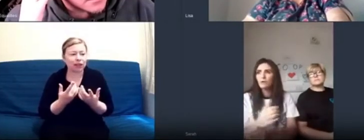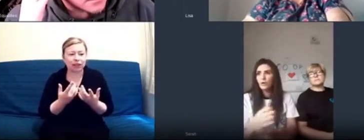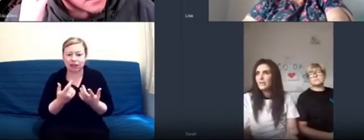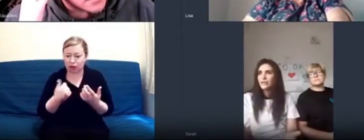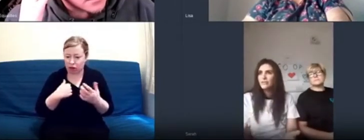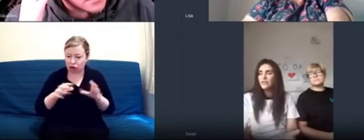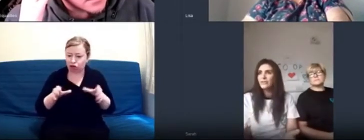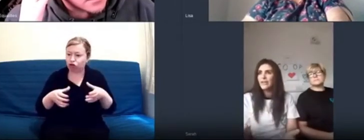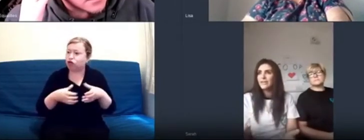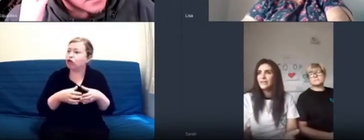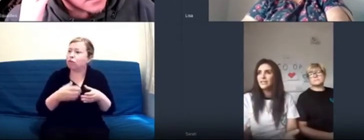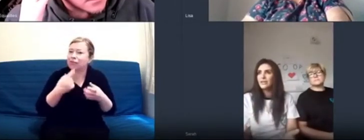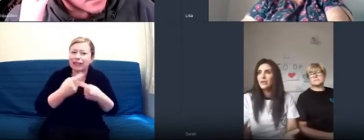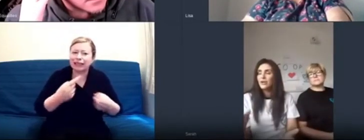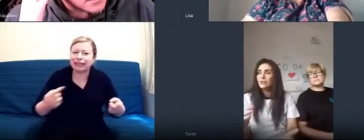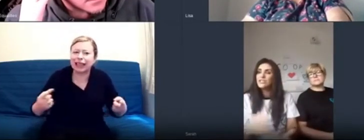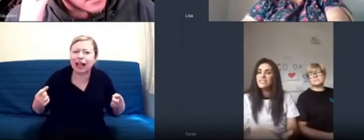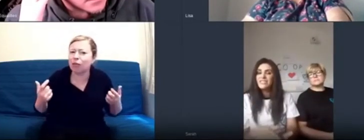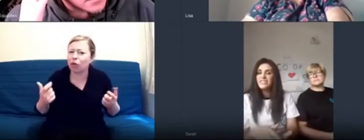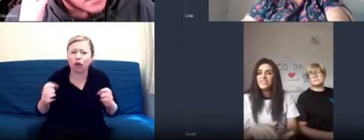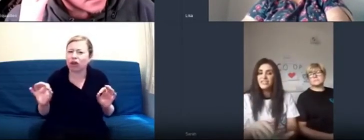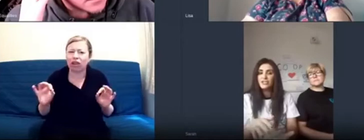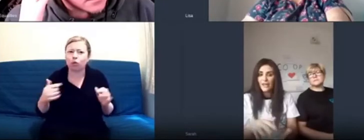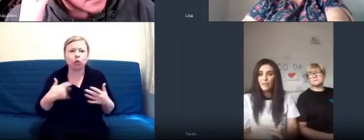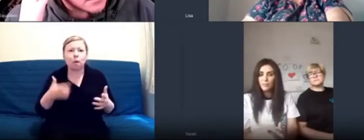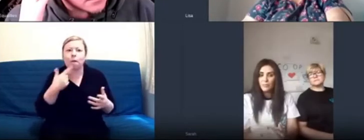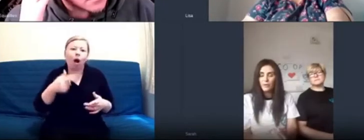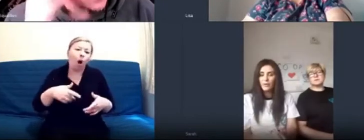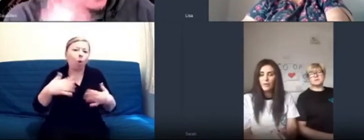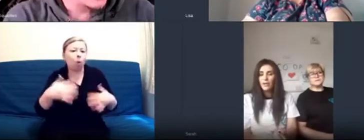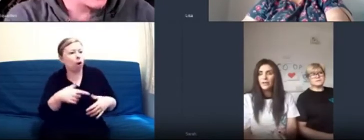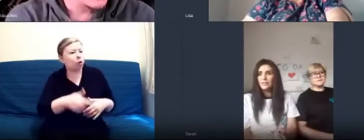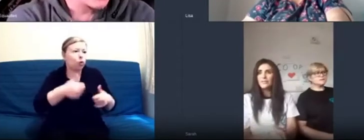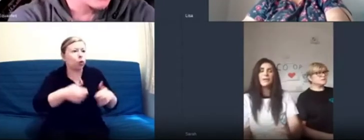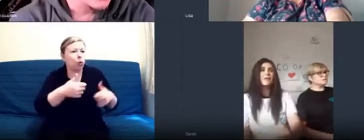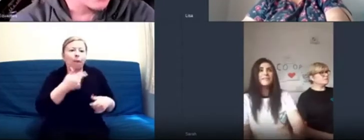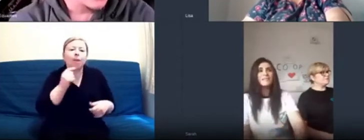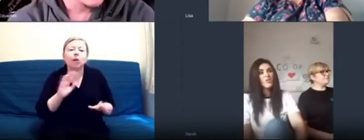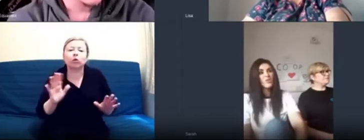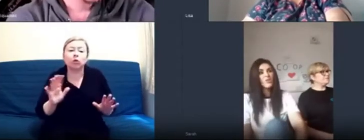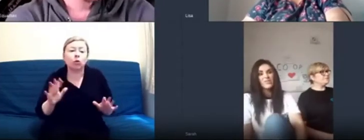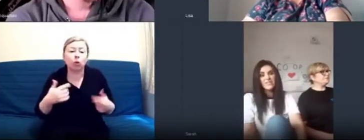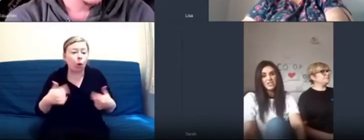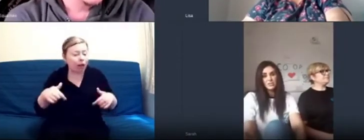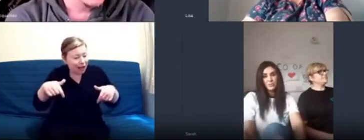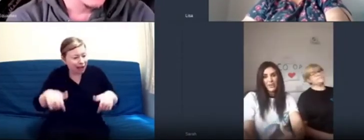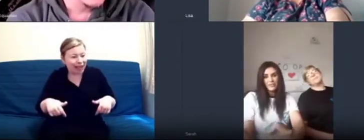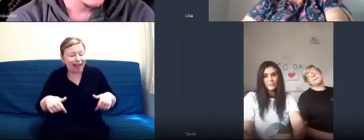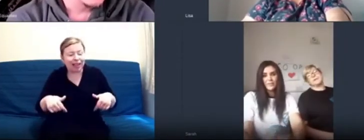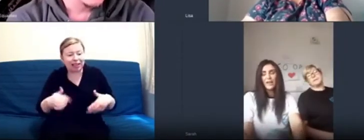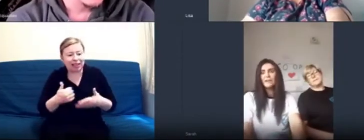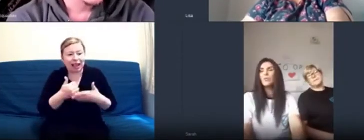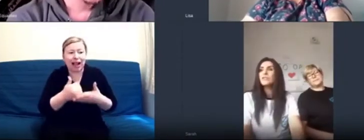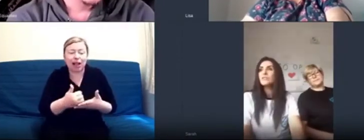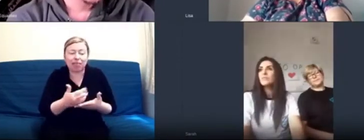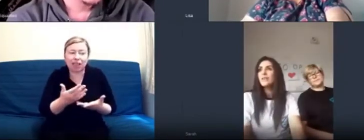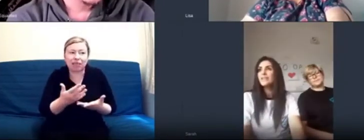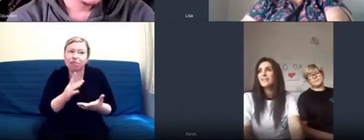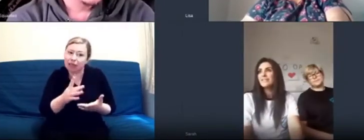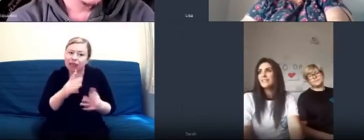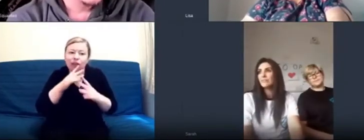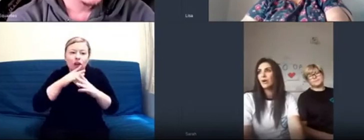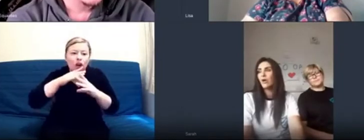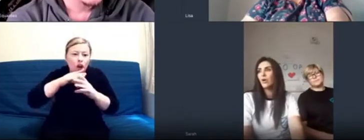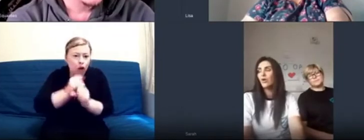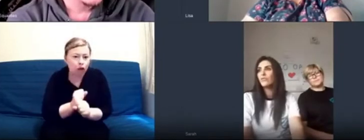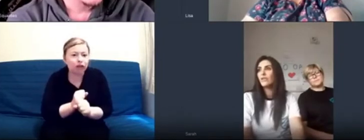glory, we're not here for the recognition, we're just here to help people. Confident. Yeah, and it's confidential, it's private. Yeah. And we want to